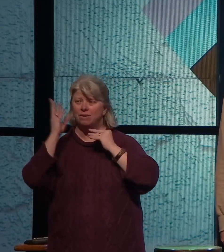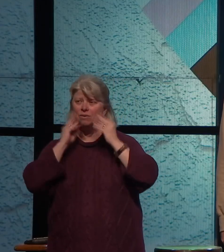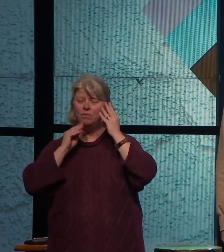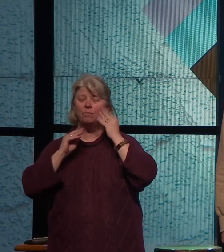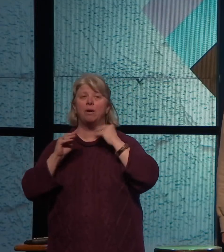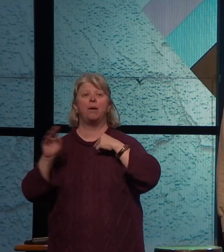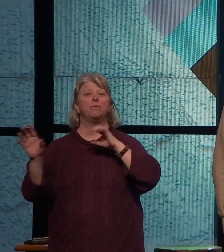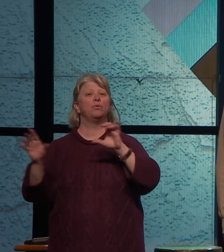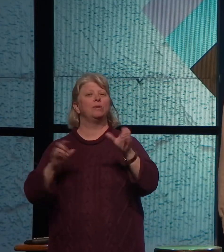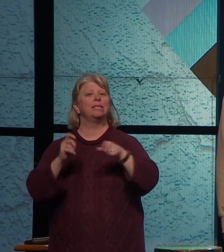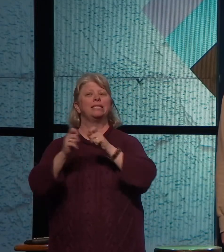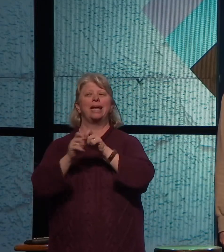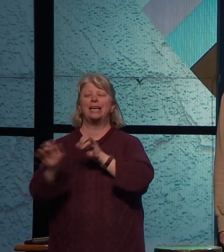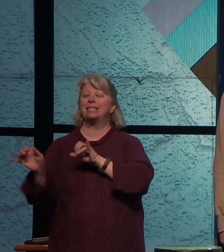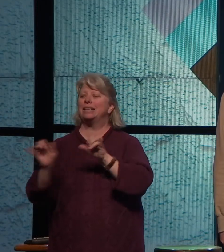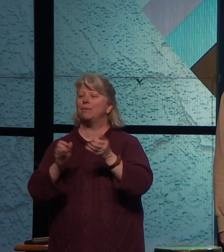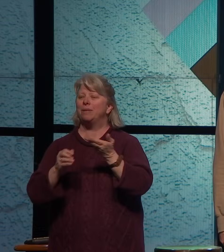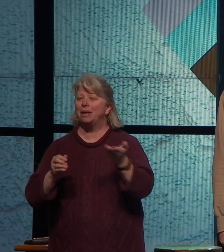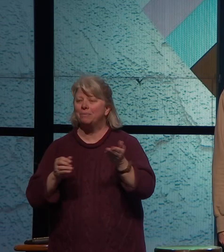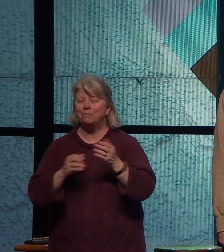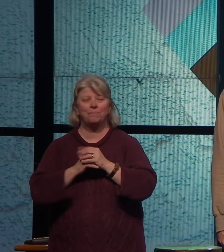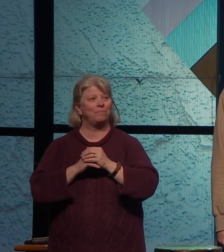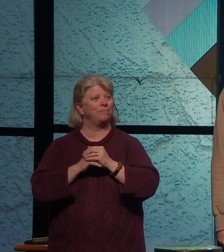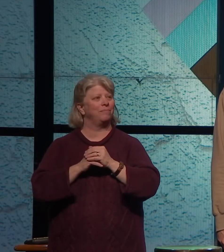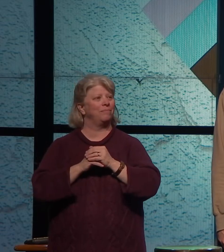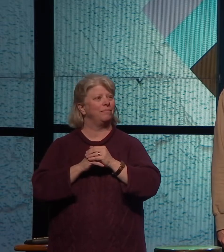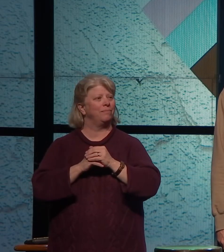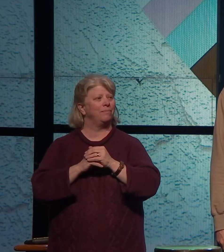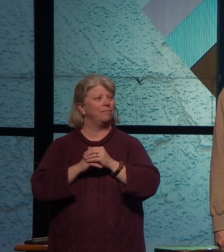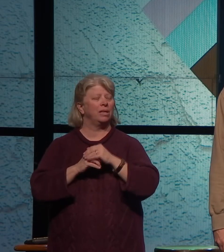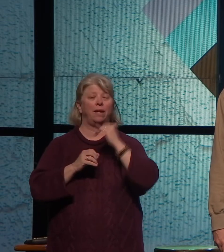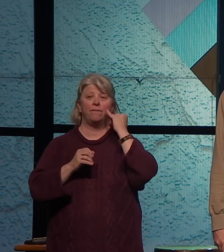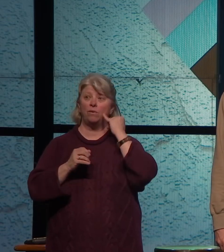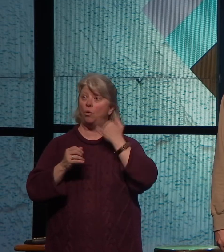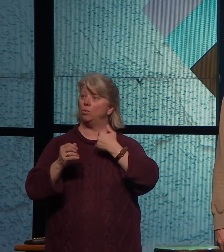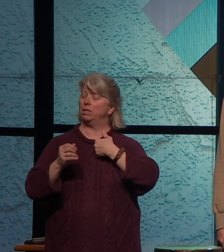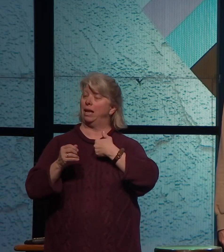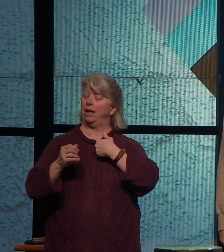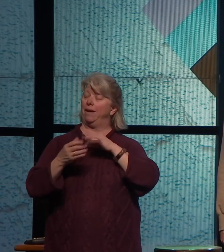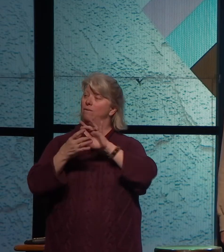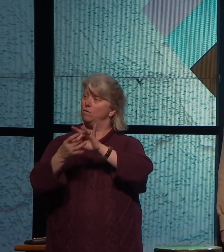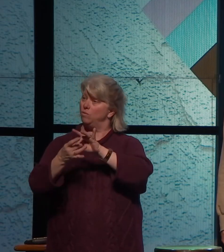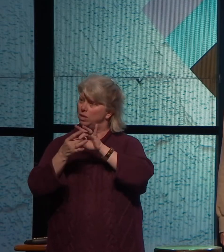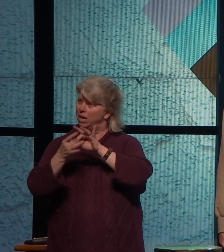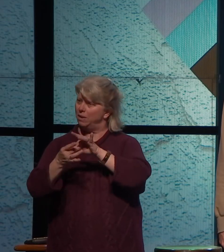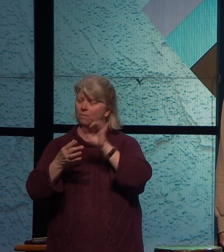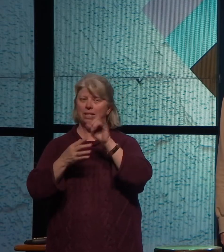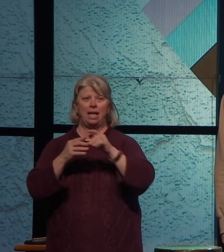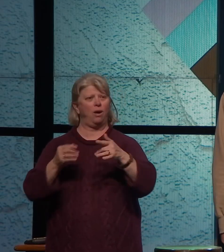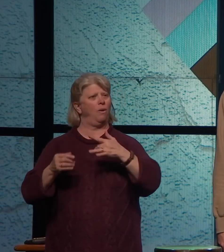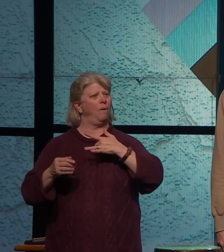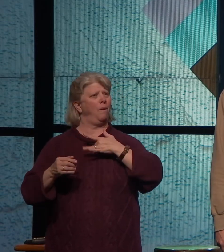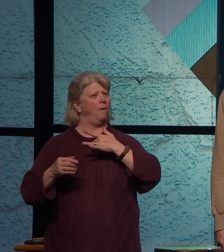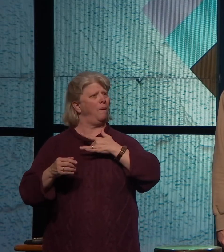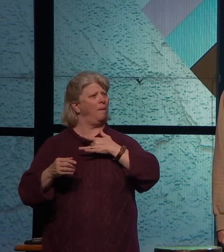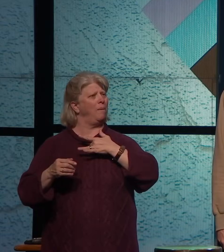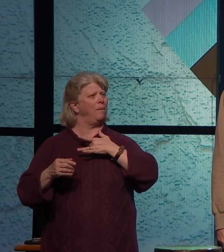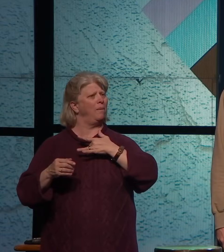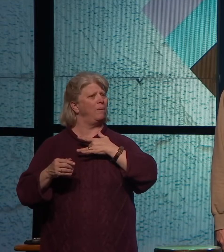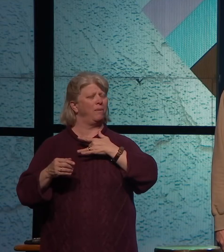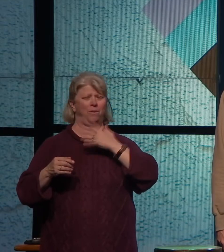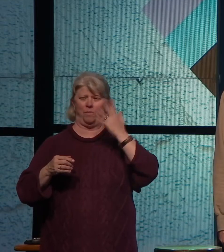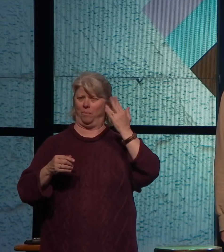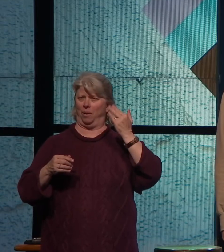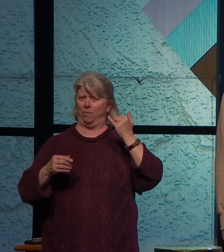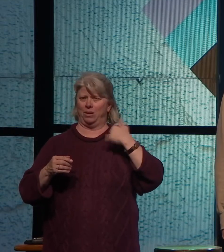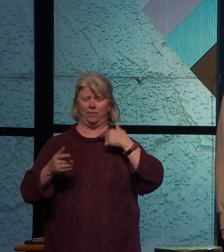would be doing the exact same thing. And if I come to a relationship with that heart, then why would